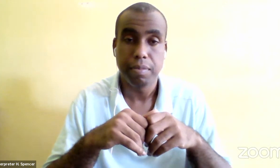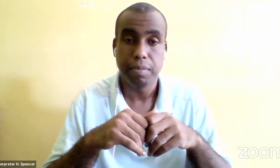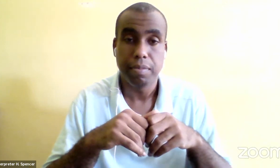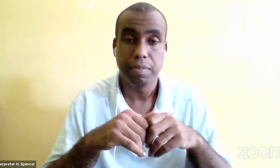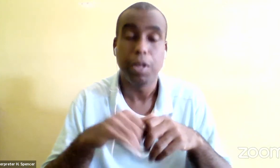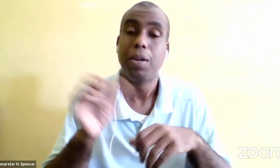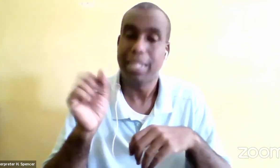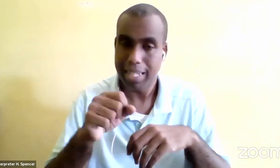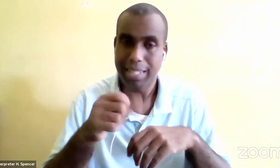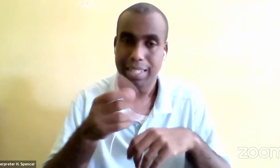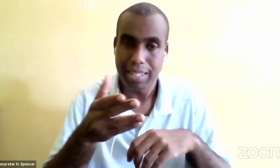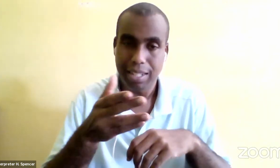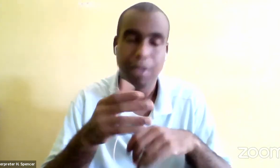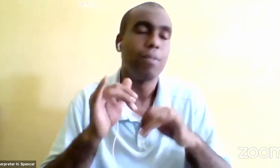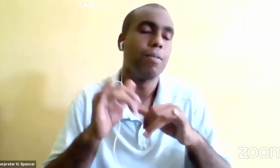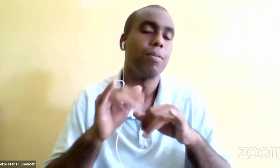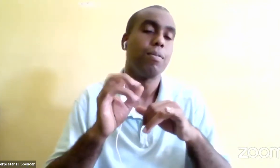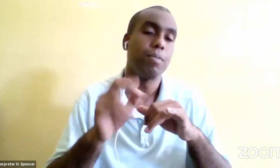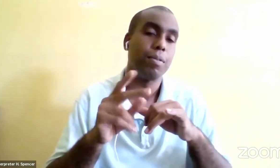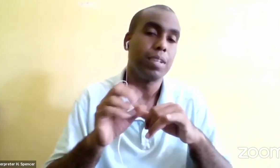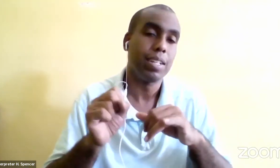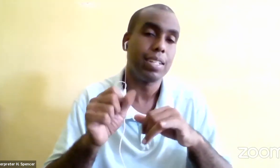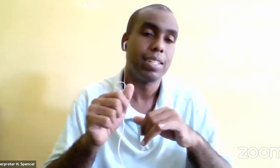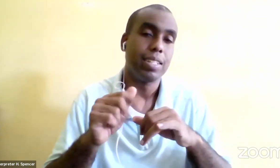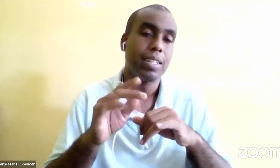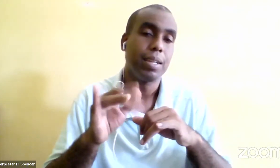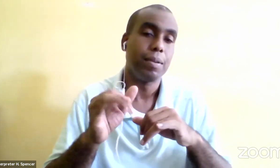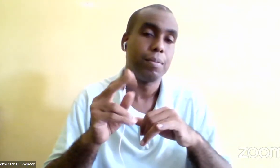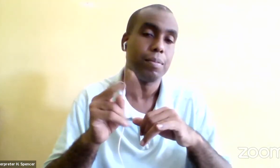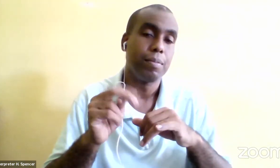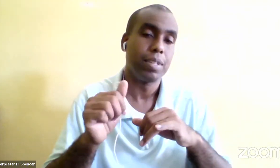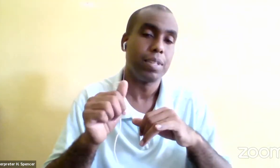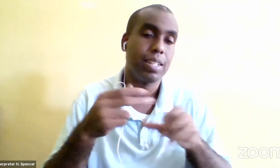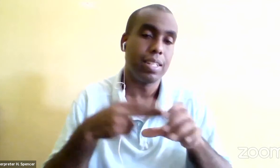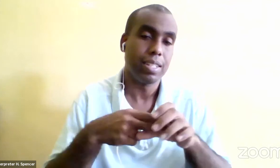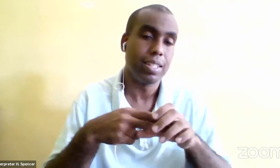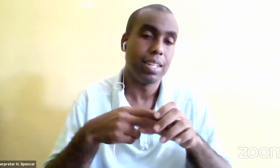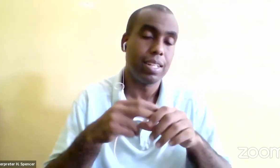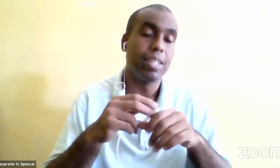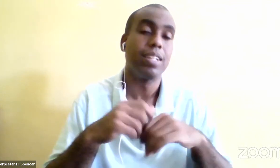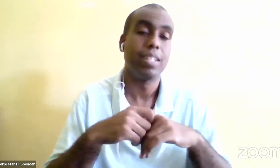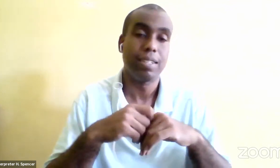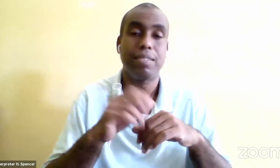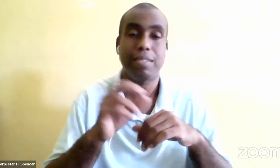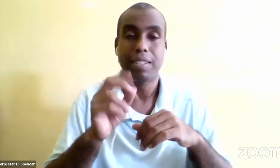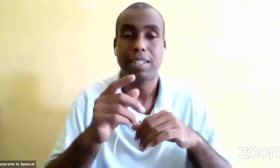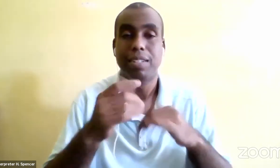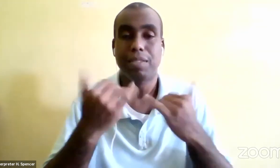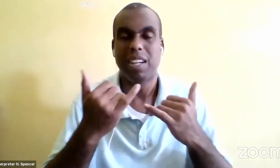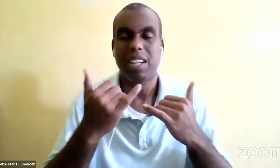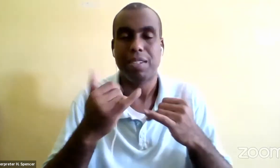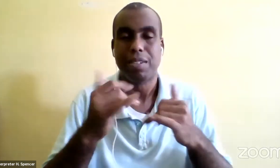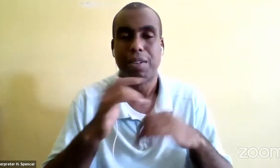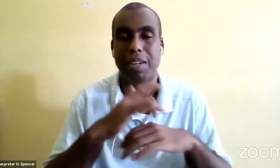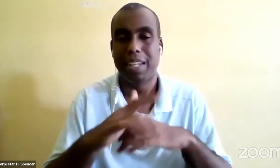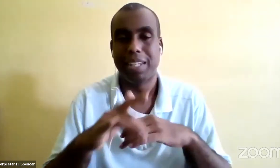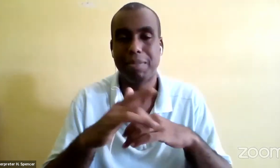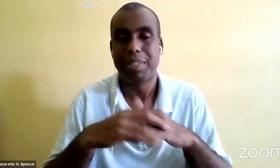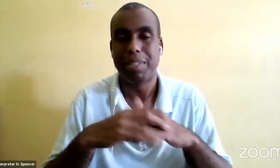Oh yes, so Sabrina has joined, right? So that's the classroom, but right now it's empty. So